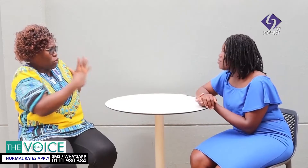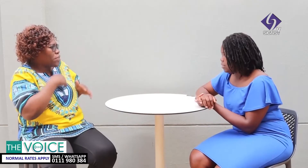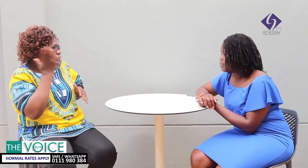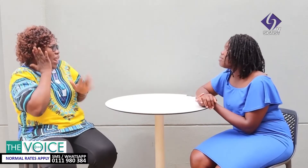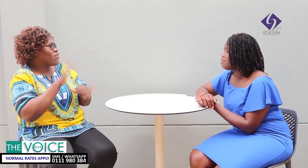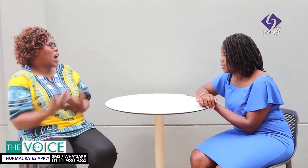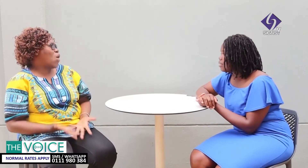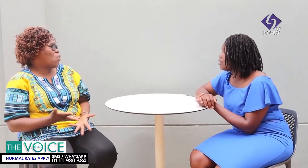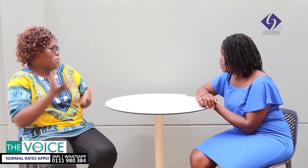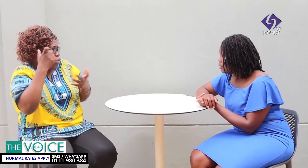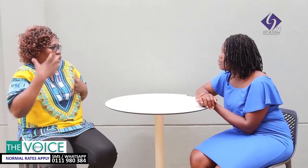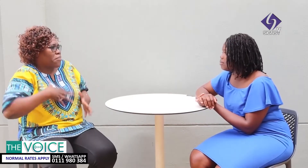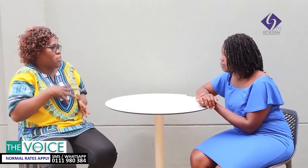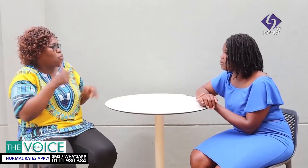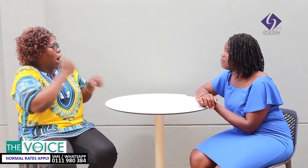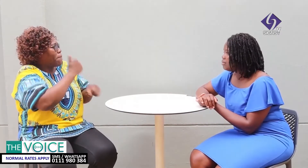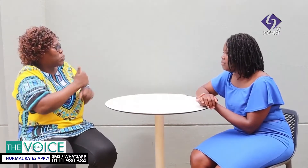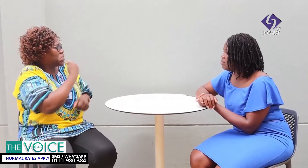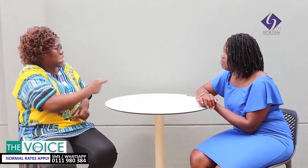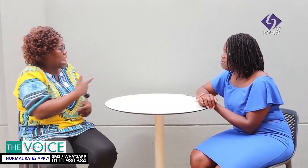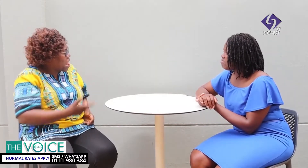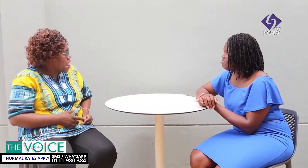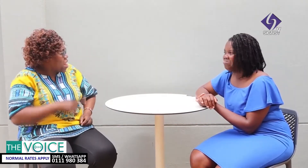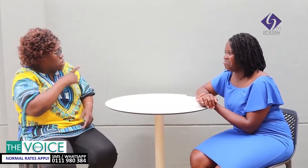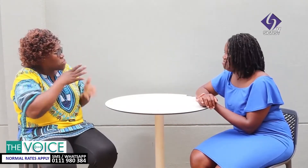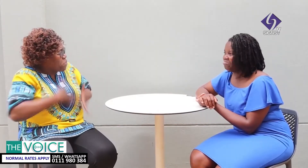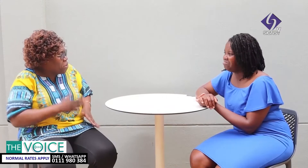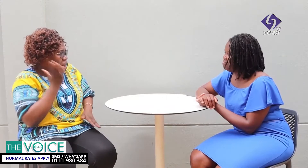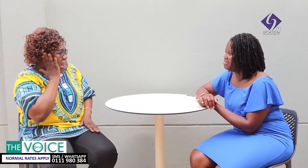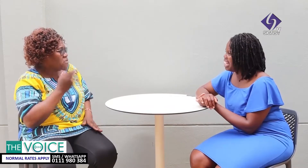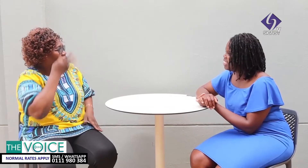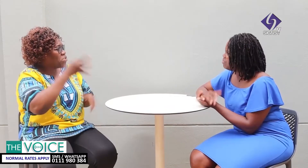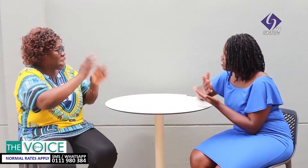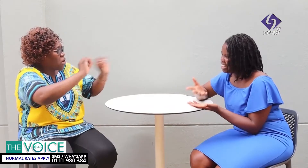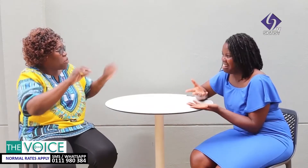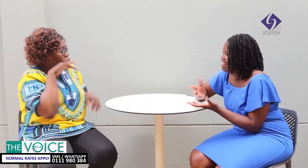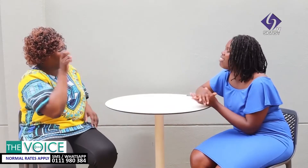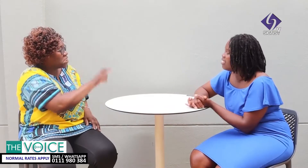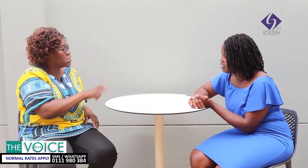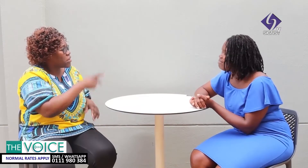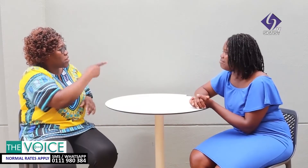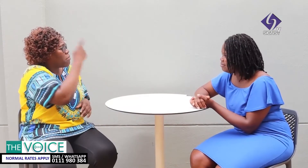you remember my mother. My mother actually died before the wedding, so that really broke my